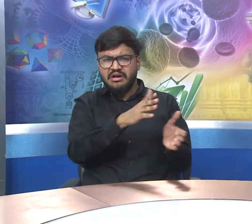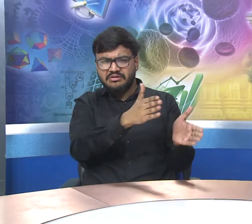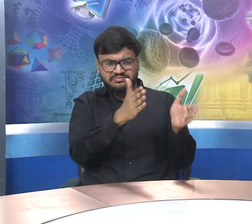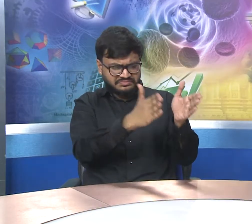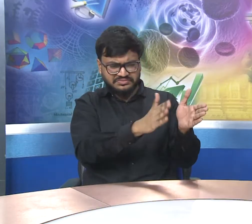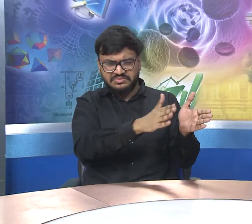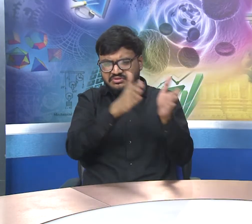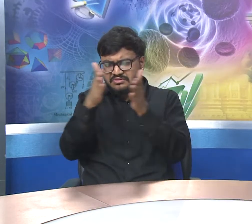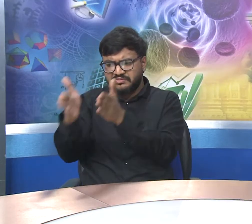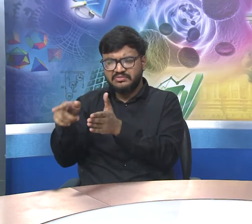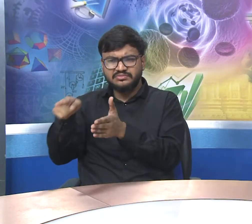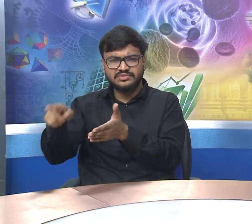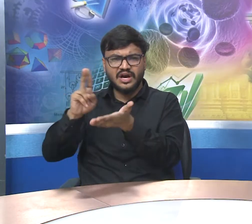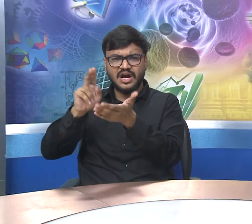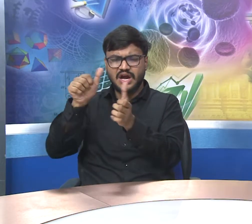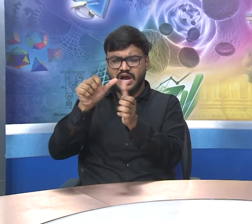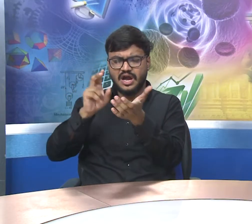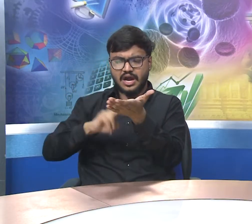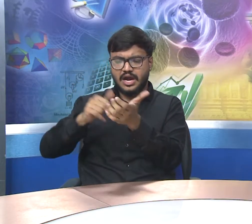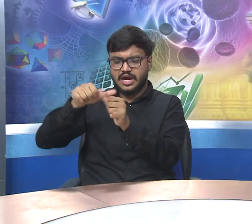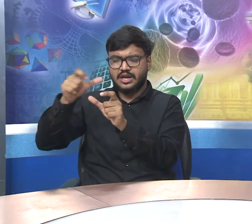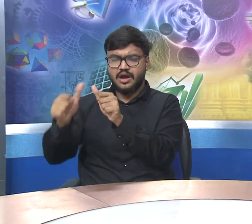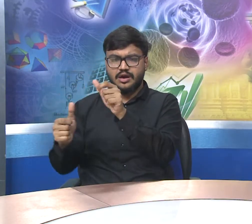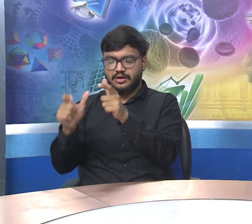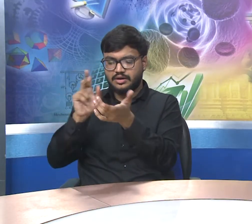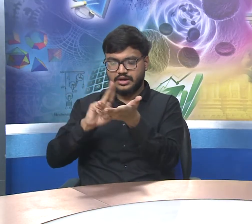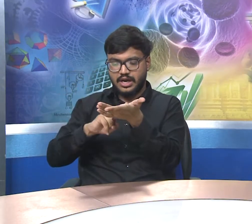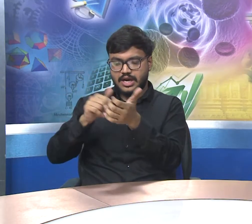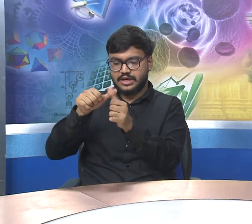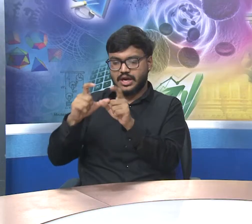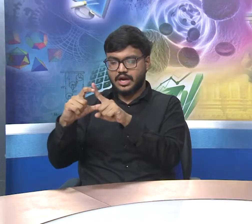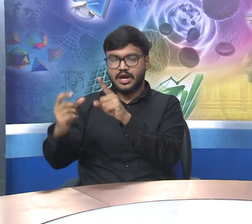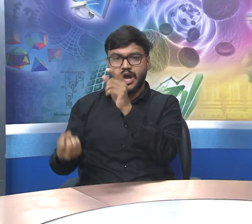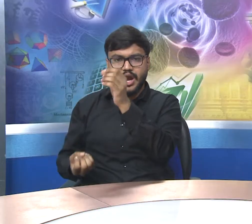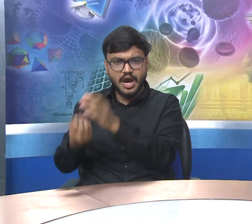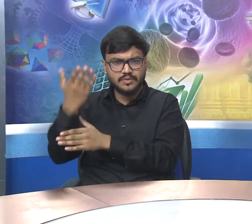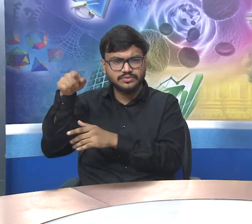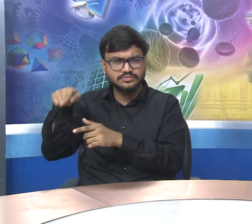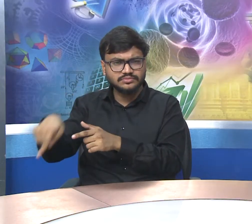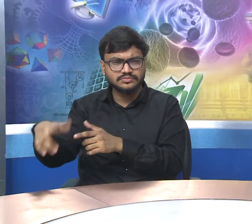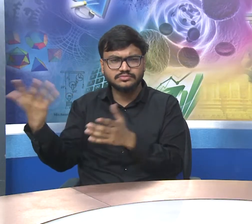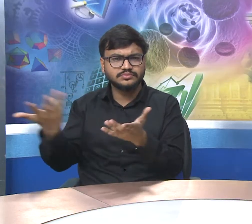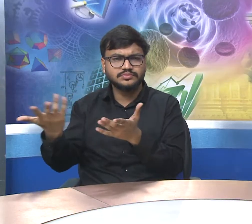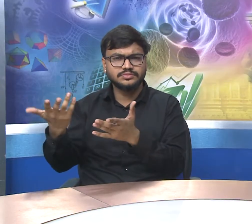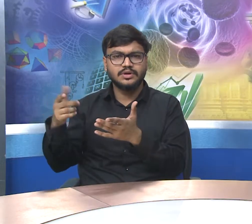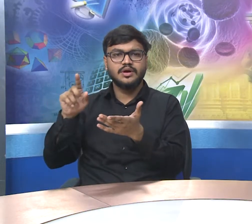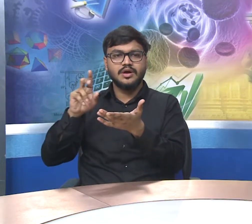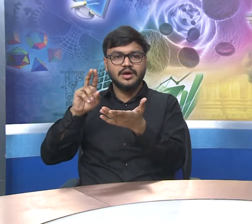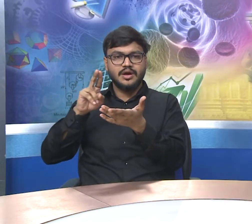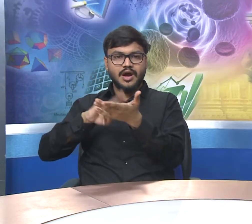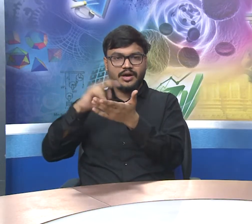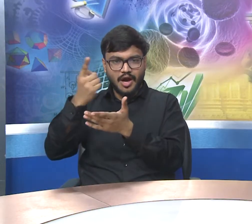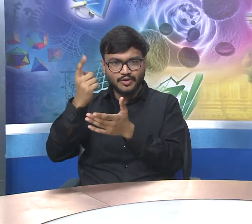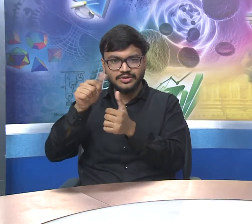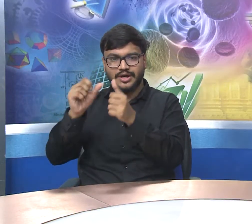Other estimates like India's National Association of the Deaf,